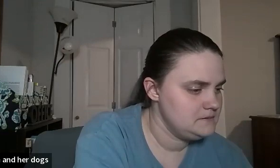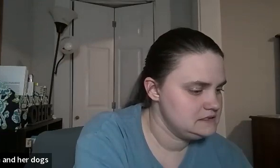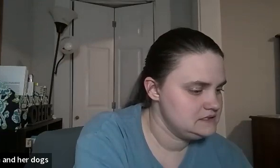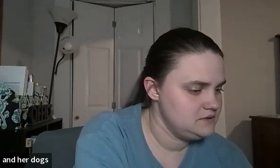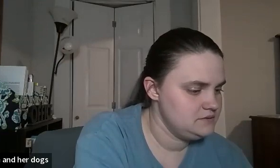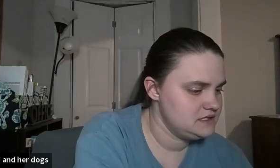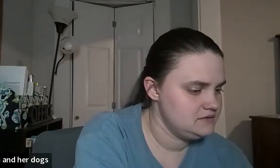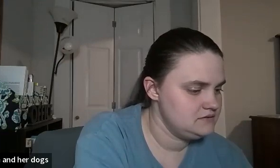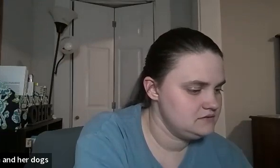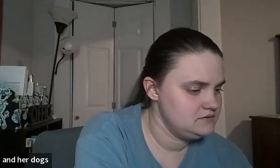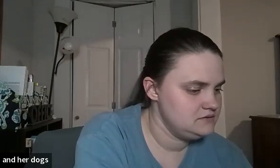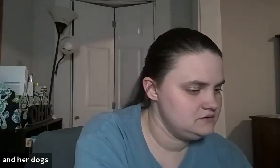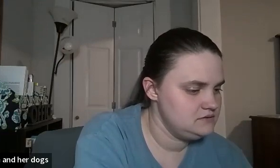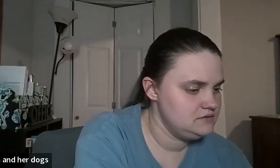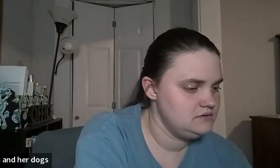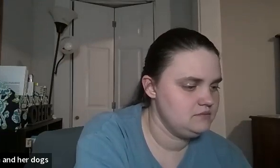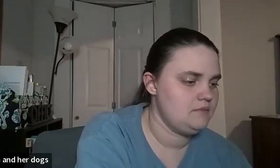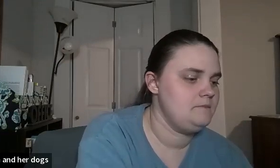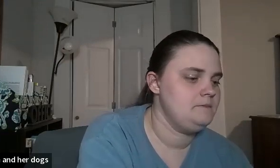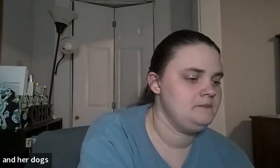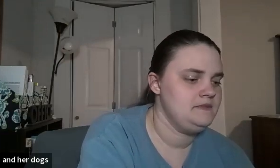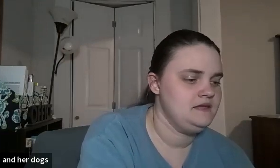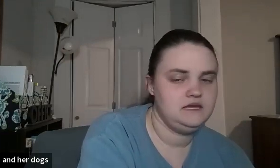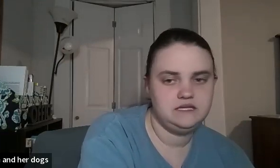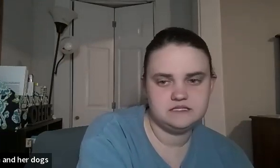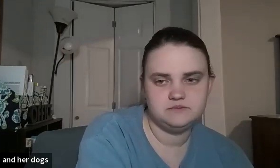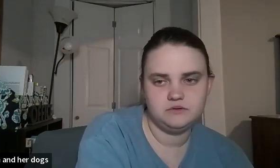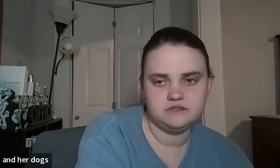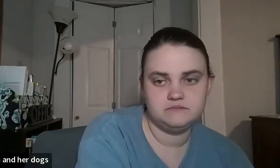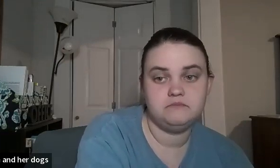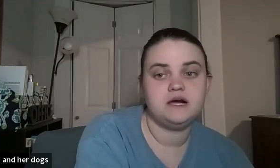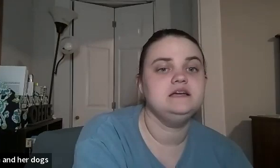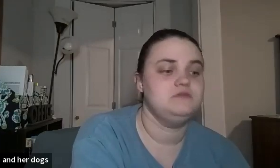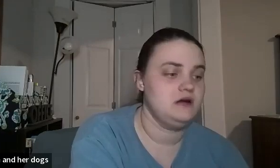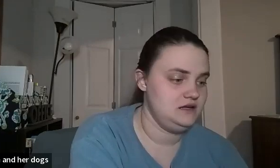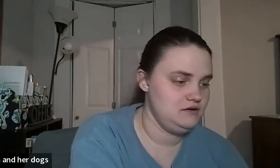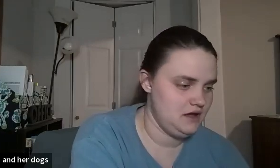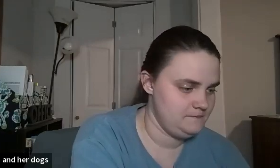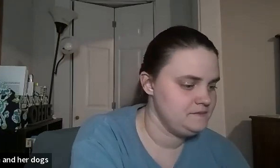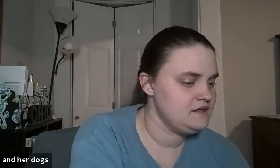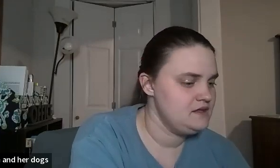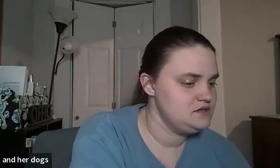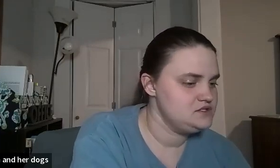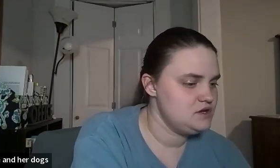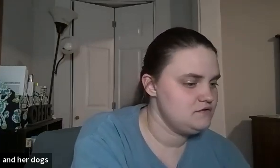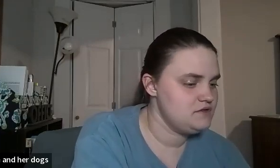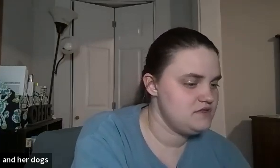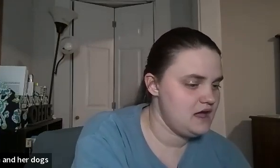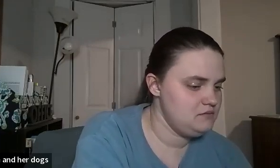Let's see, where was I? There we go. Any sports? Bike riding. Okay. So for that